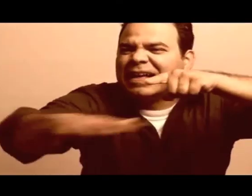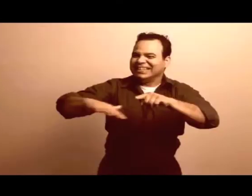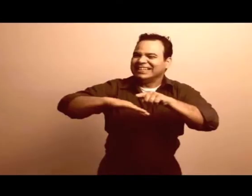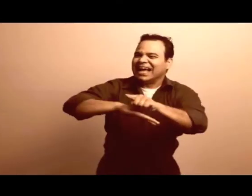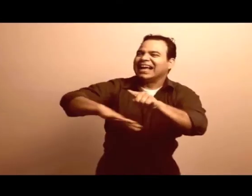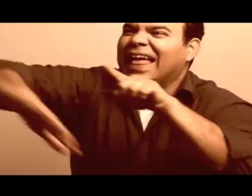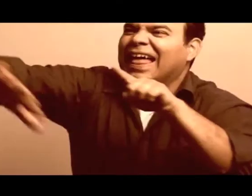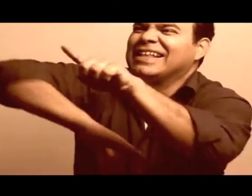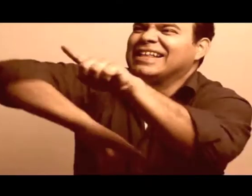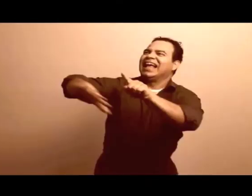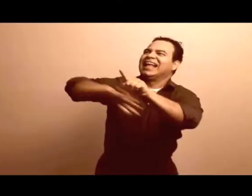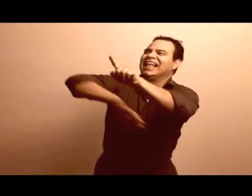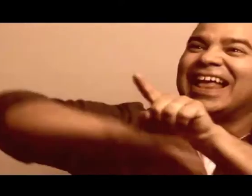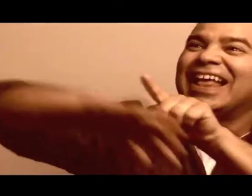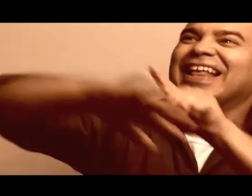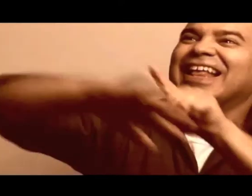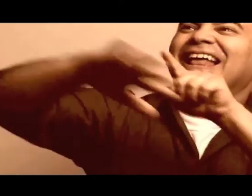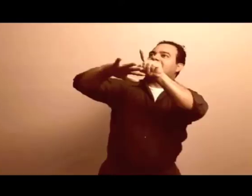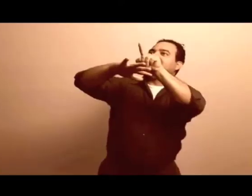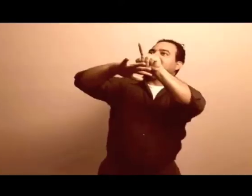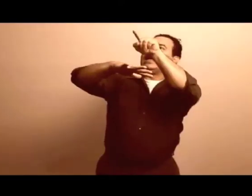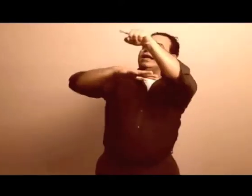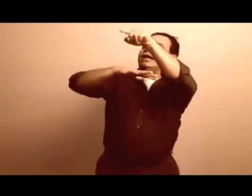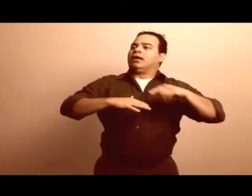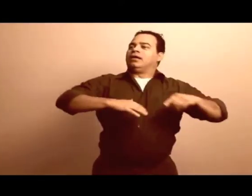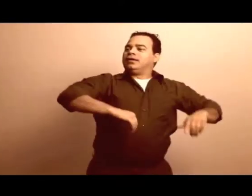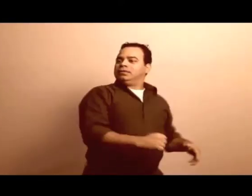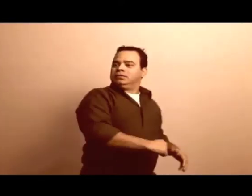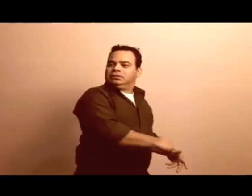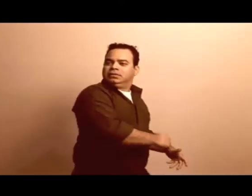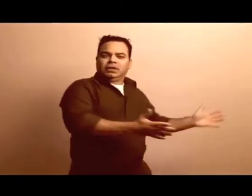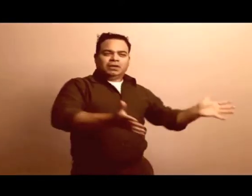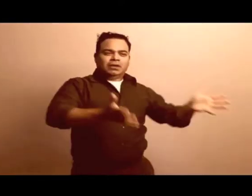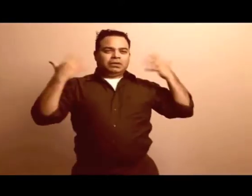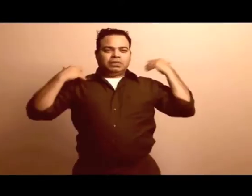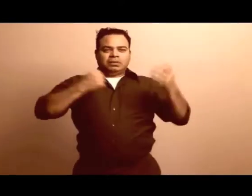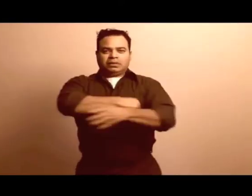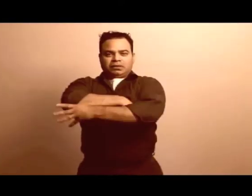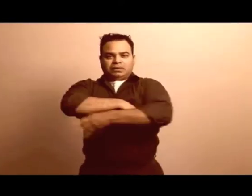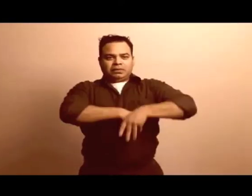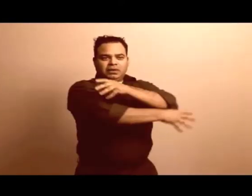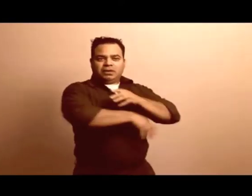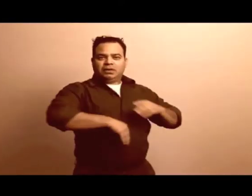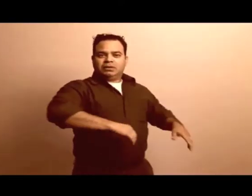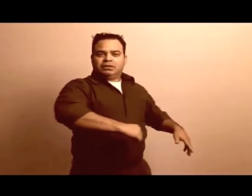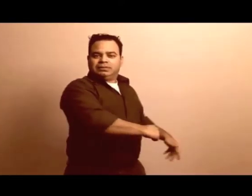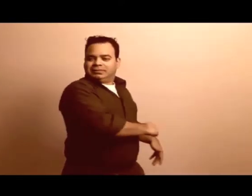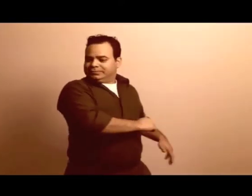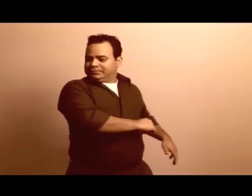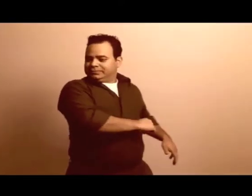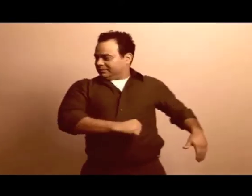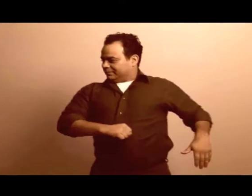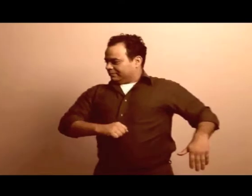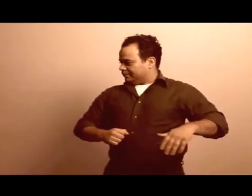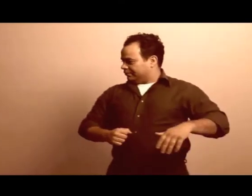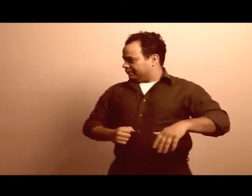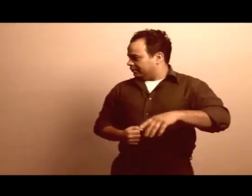the rising mountain top. Once upon the wintry mountain peak, One Feather's eyes scanned the